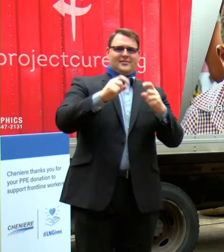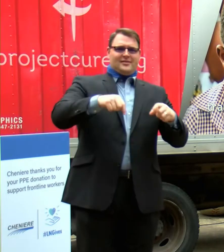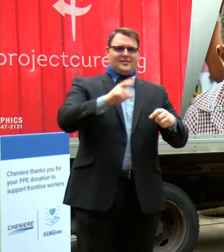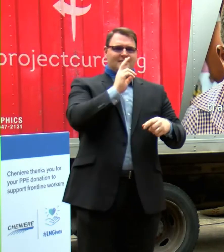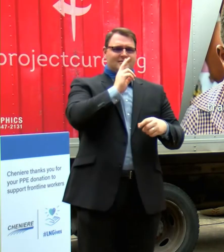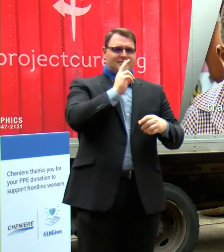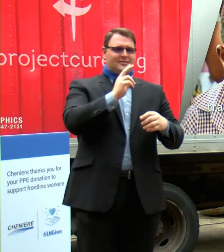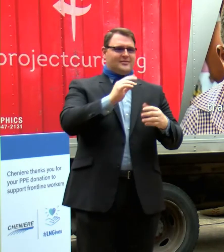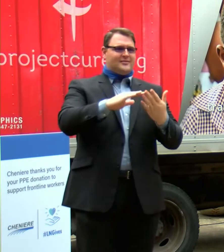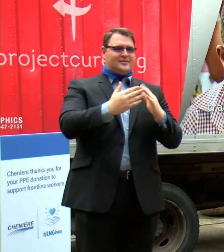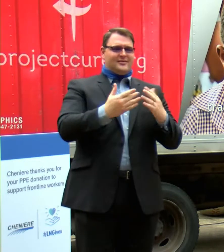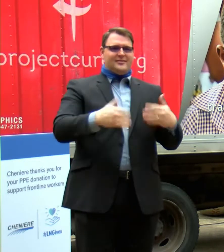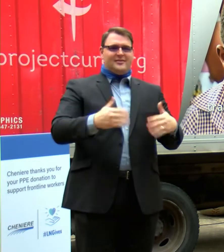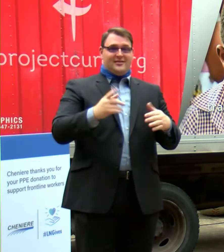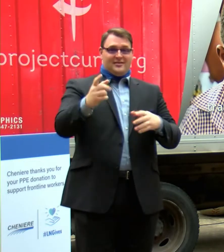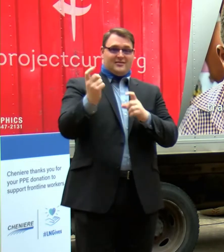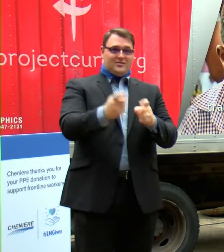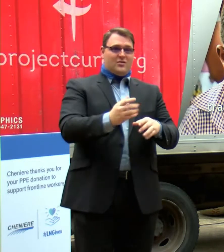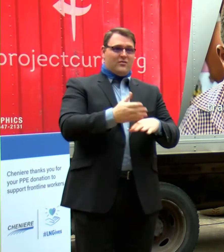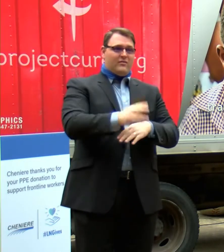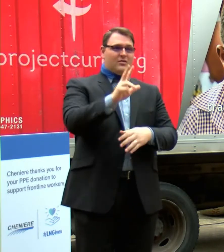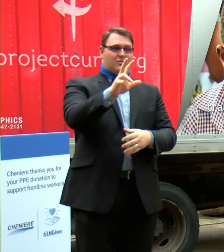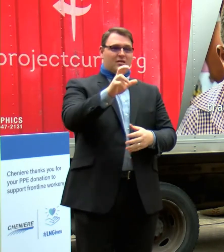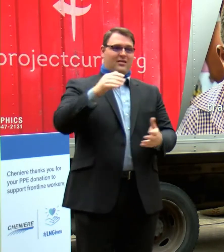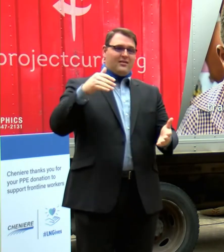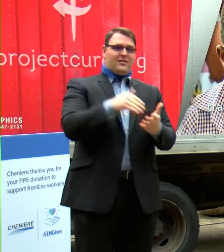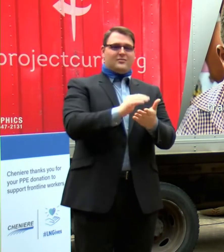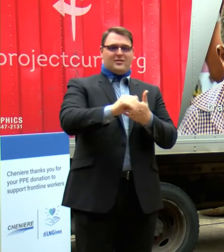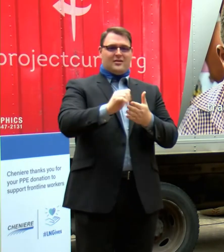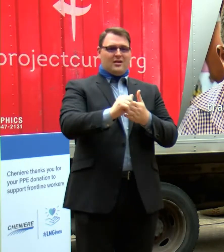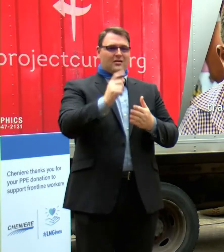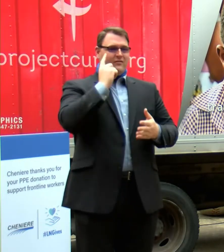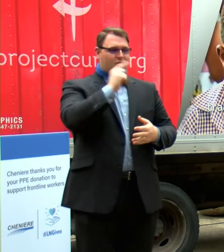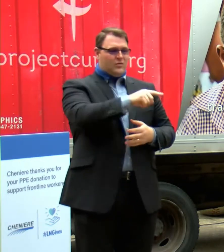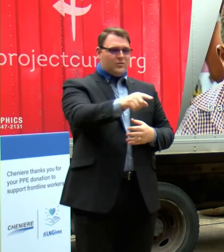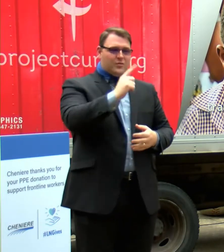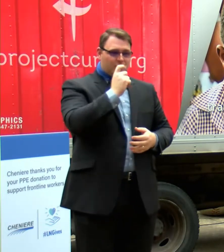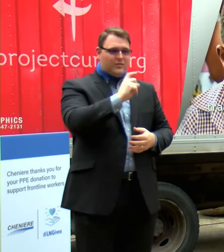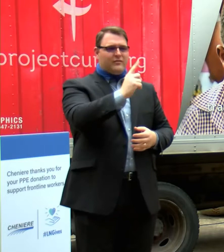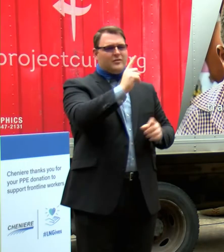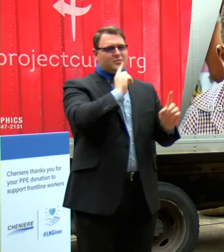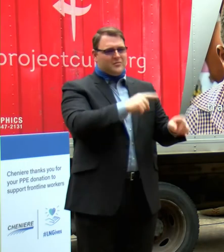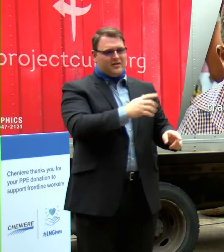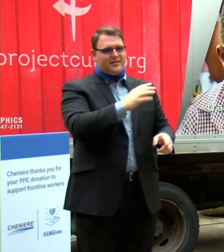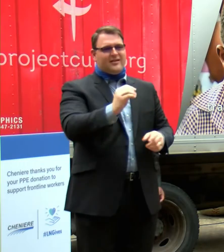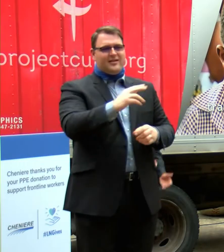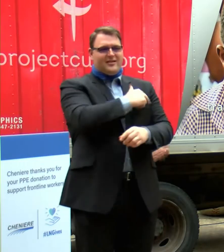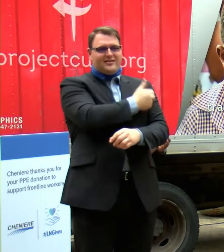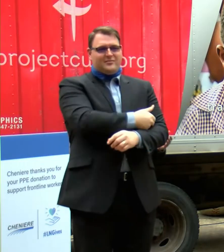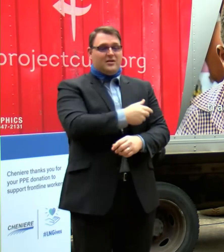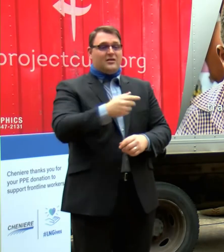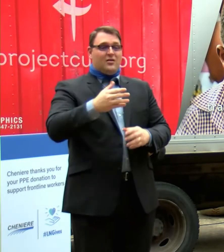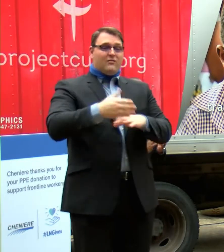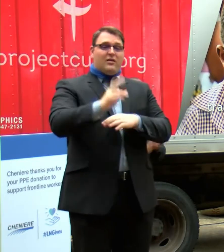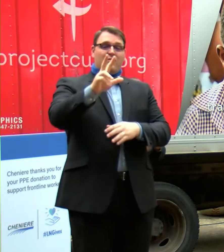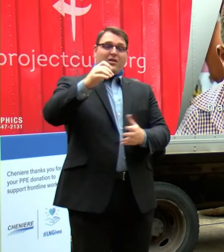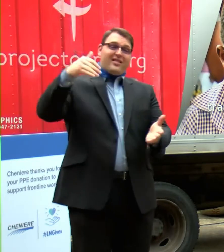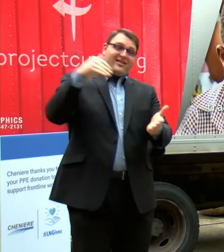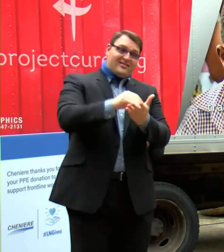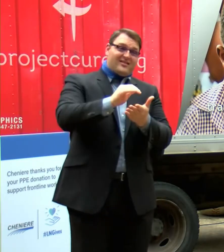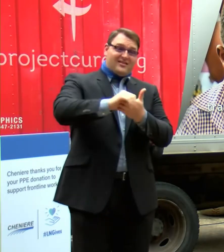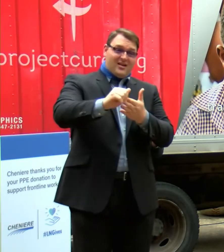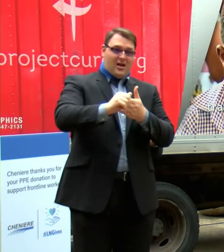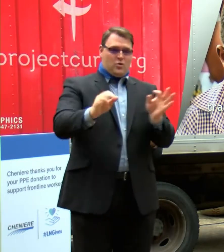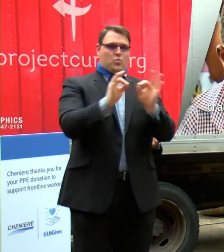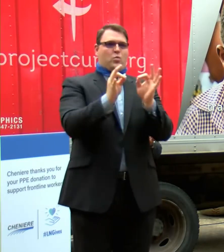over $300,000 to our first responders and hospitals. Over $300,000 in hand